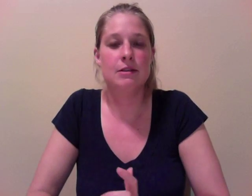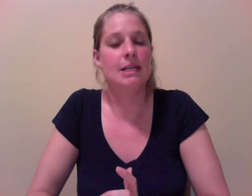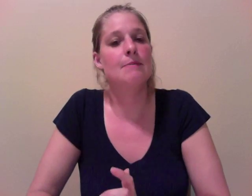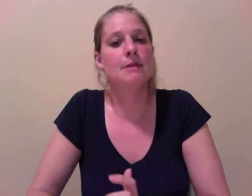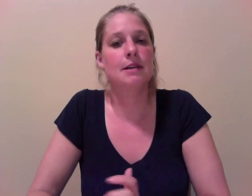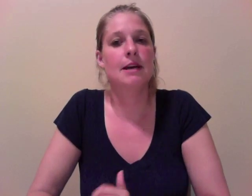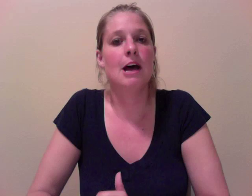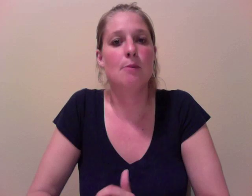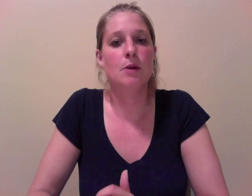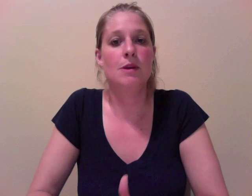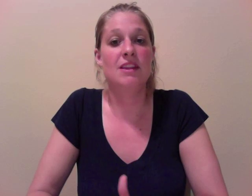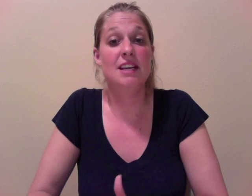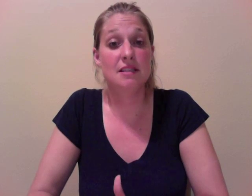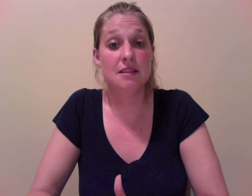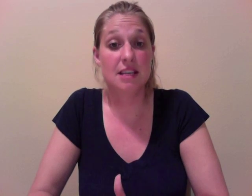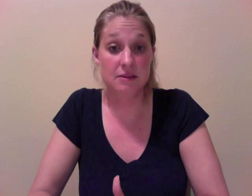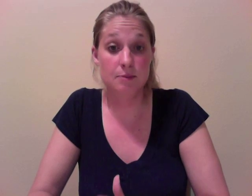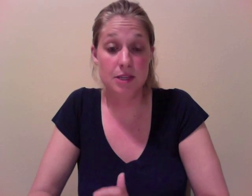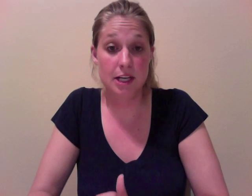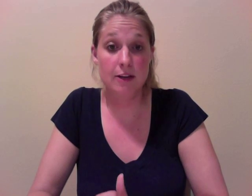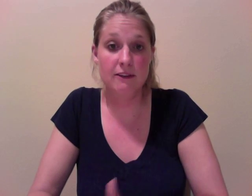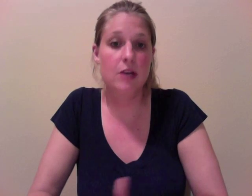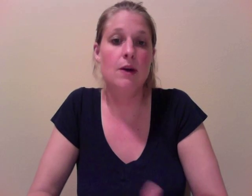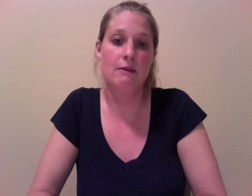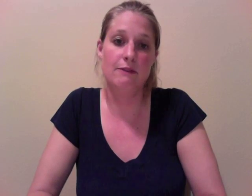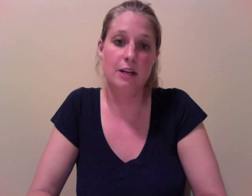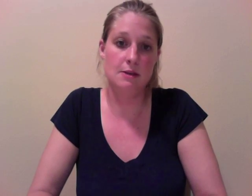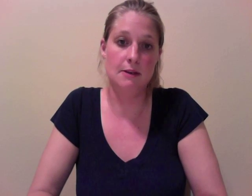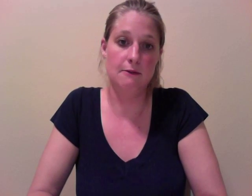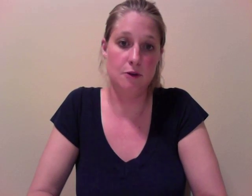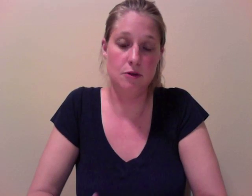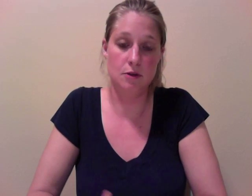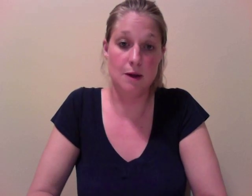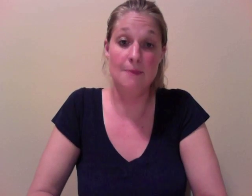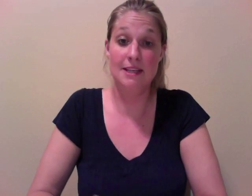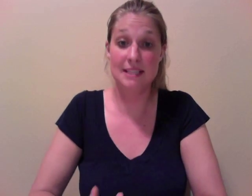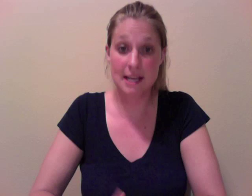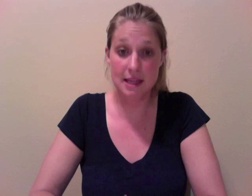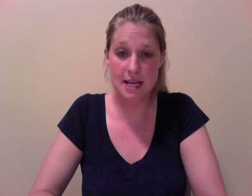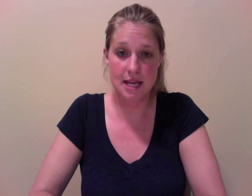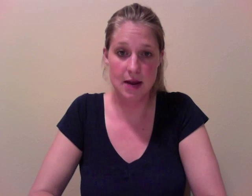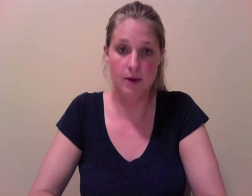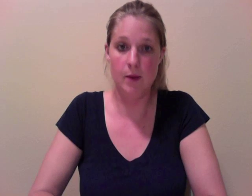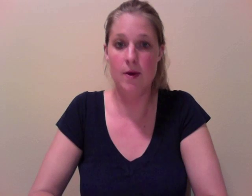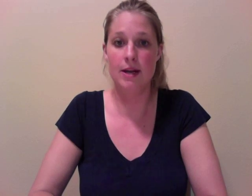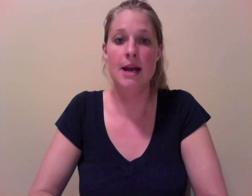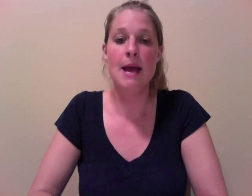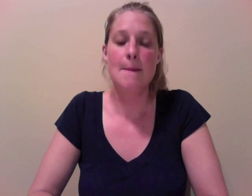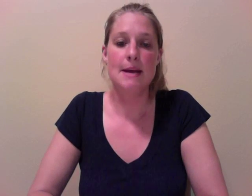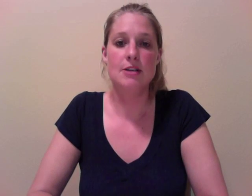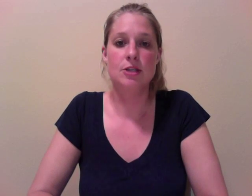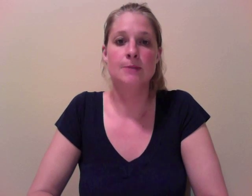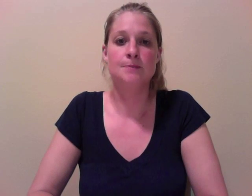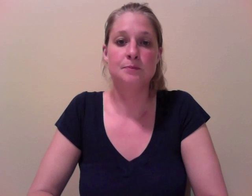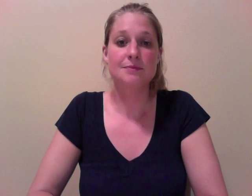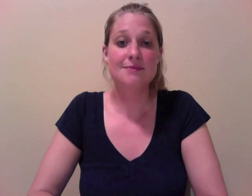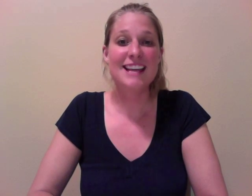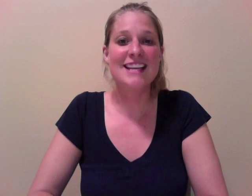tip to help you with this particular video and videos in the future as well. And the second thing that I really want to make sure that's